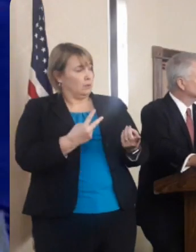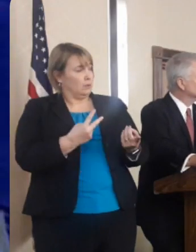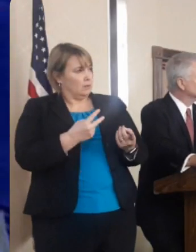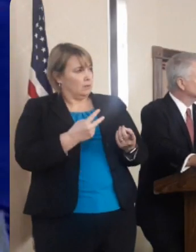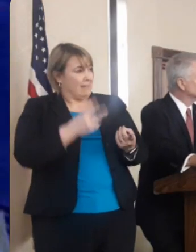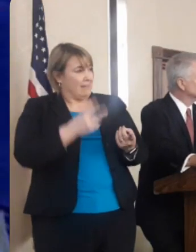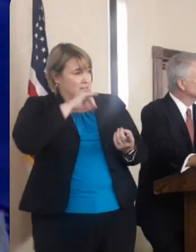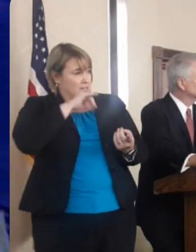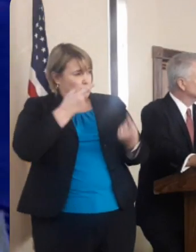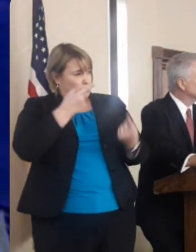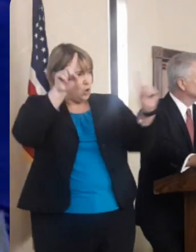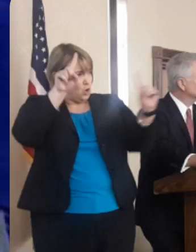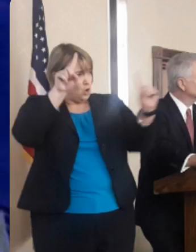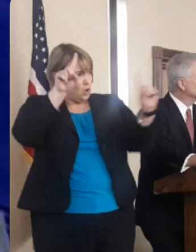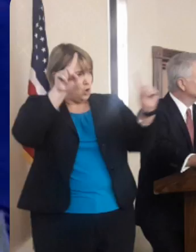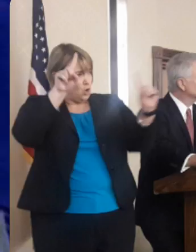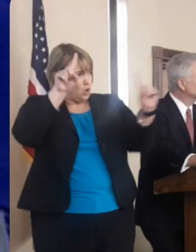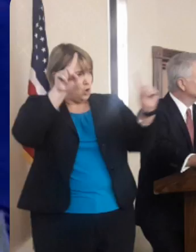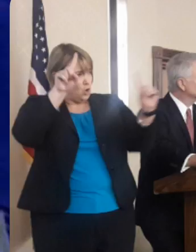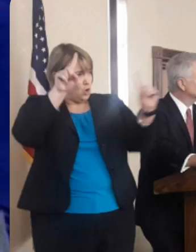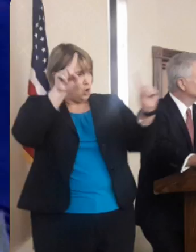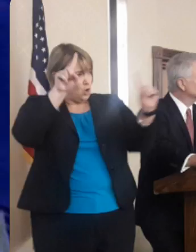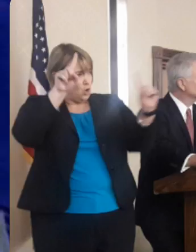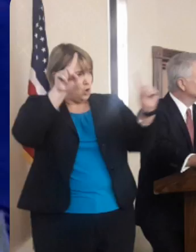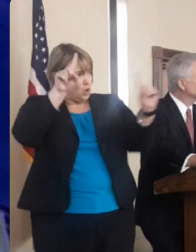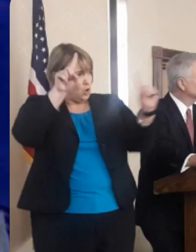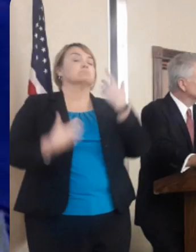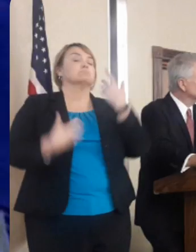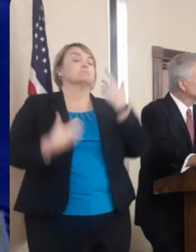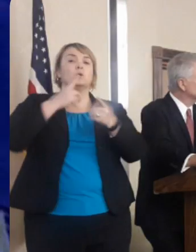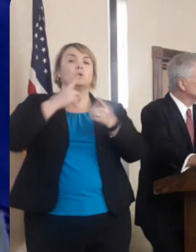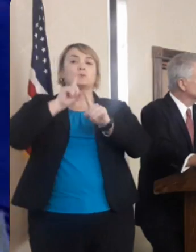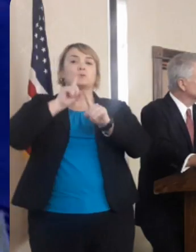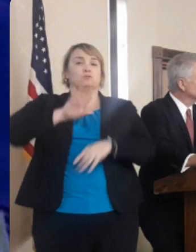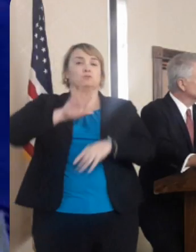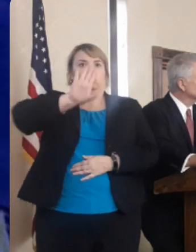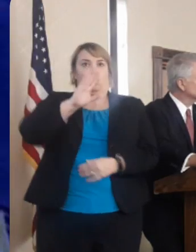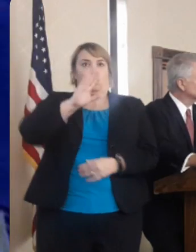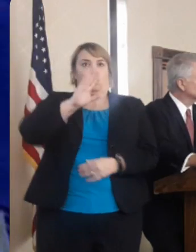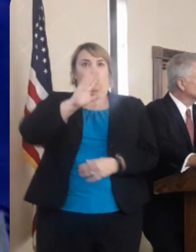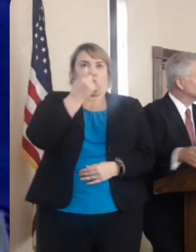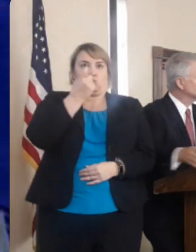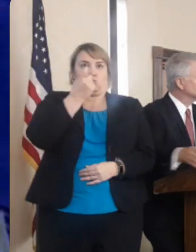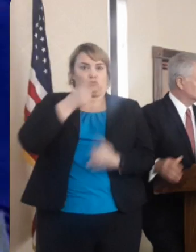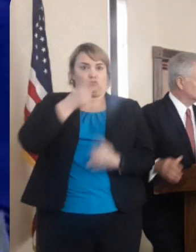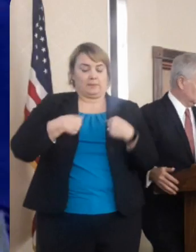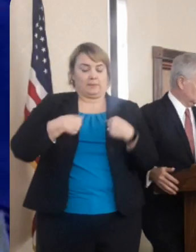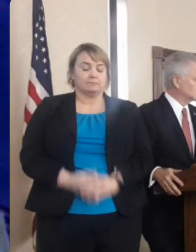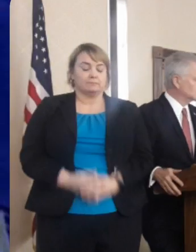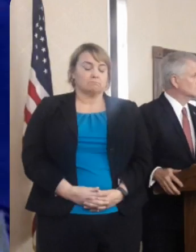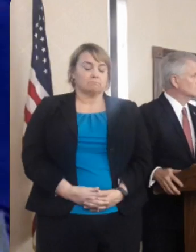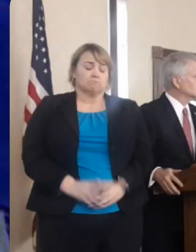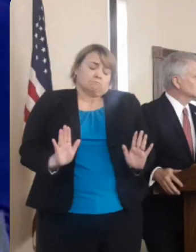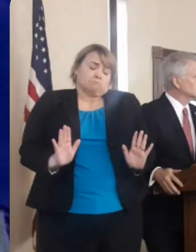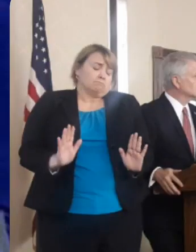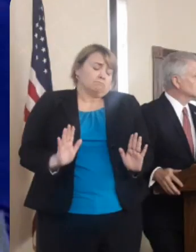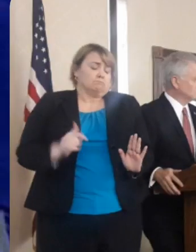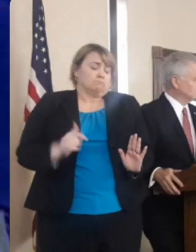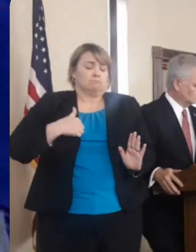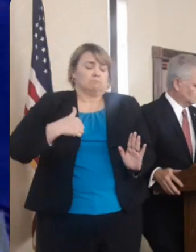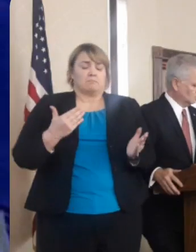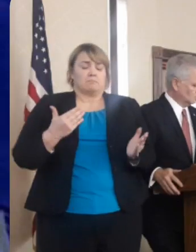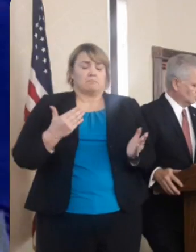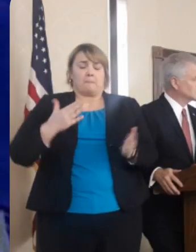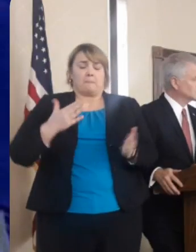for? Well, okay, to answer the chair's question, I'm perfectly good with what was noticed.